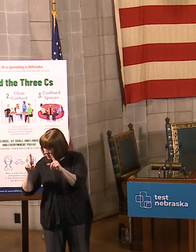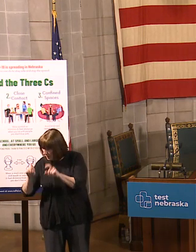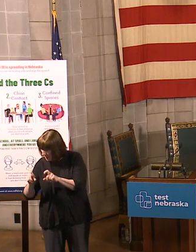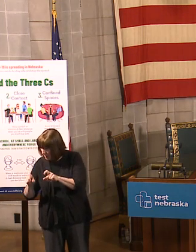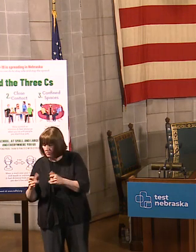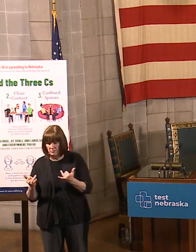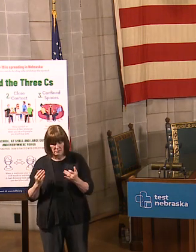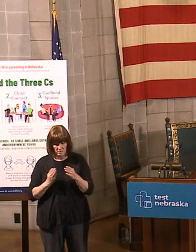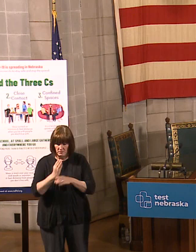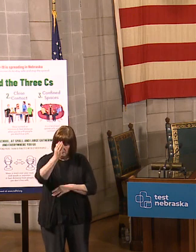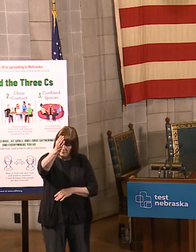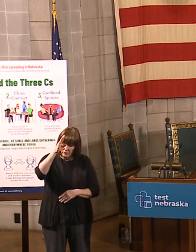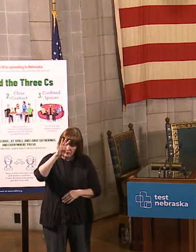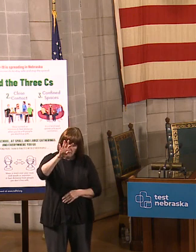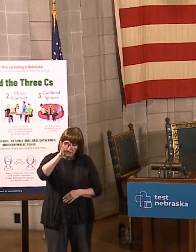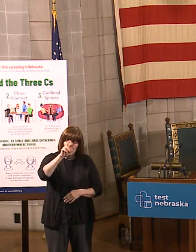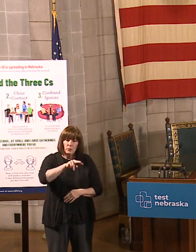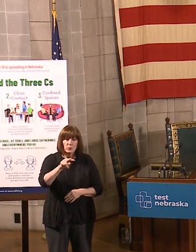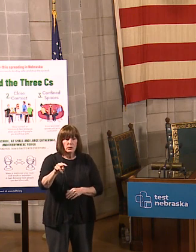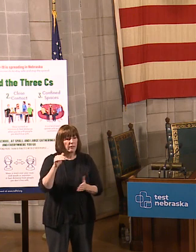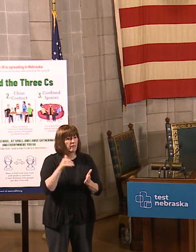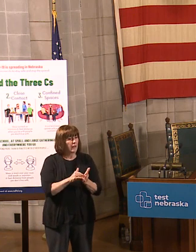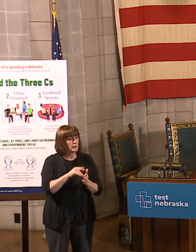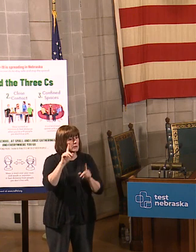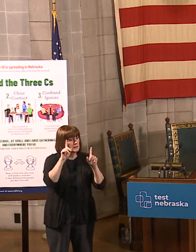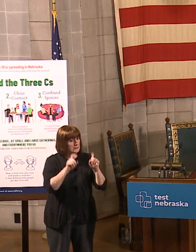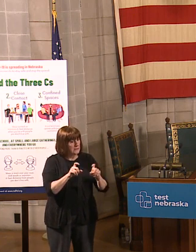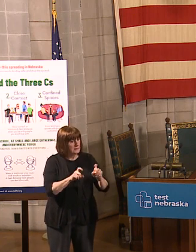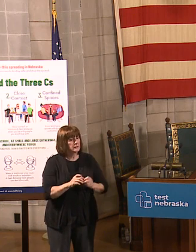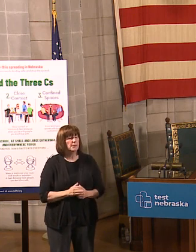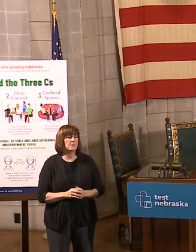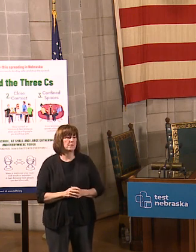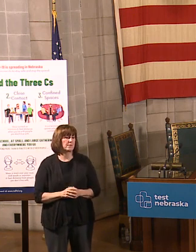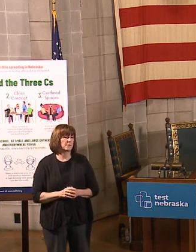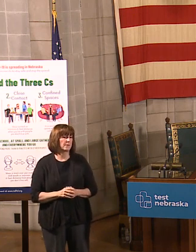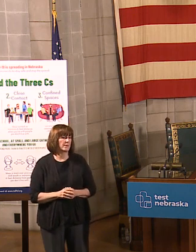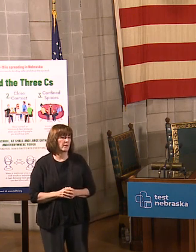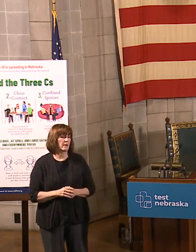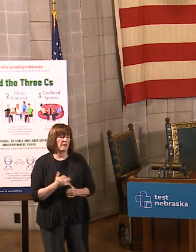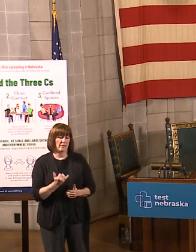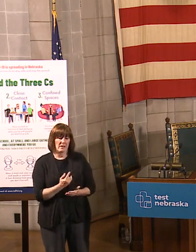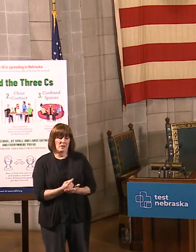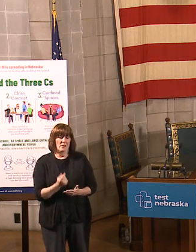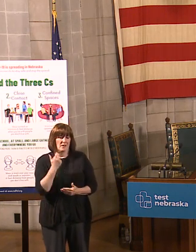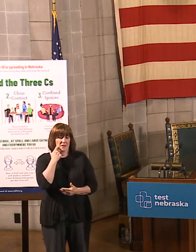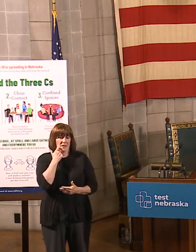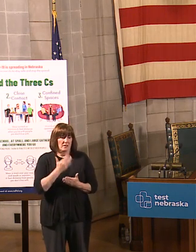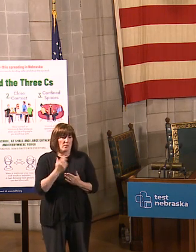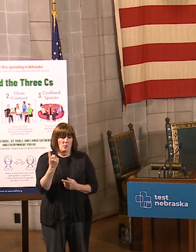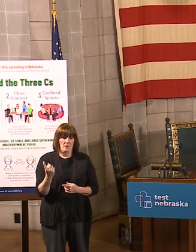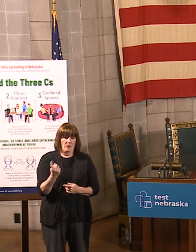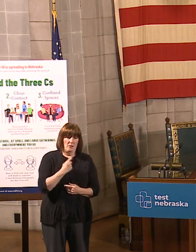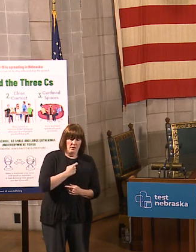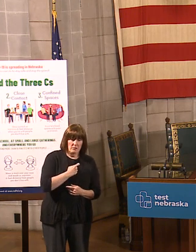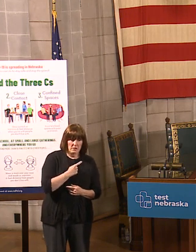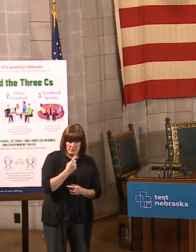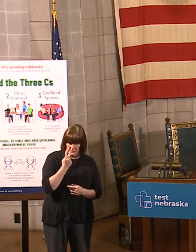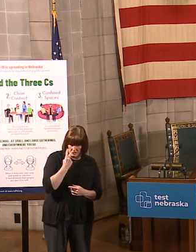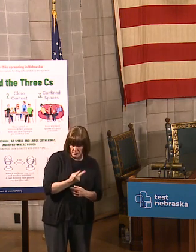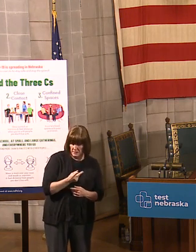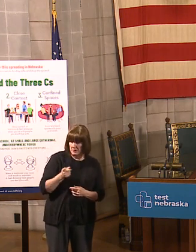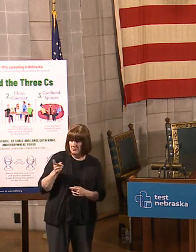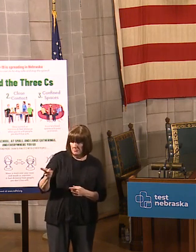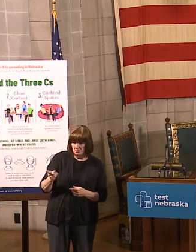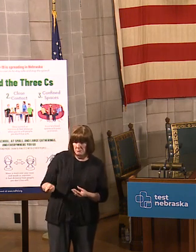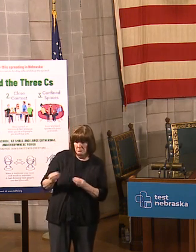tests. Last week, we actually got asked a question, or actually earlier this week, about have we seen Test Nebraska doing